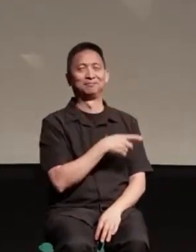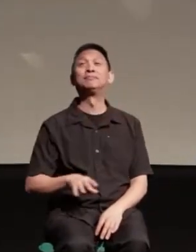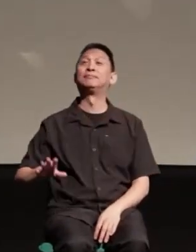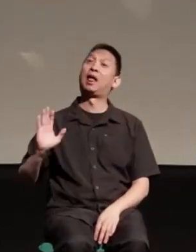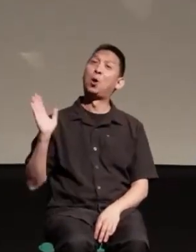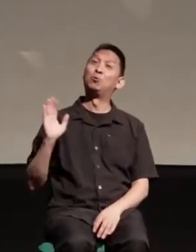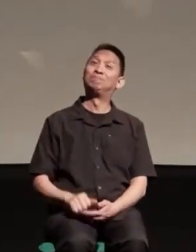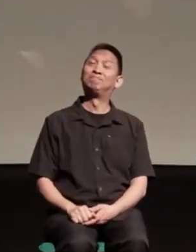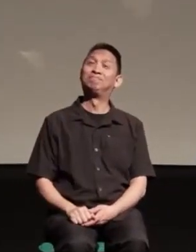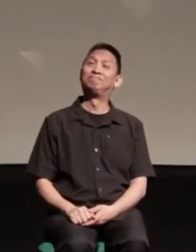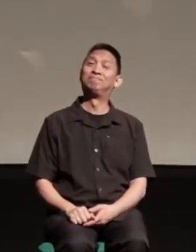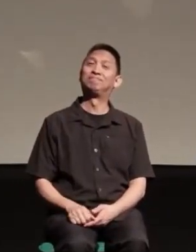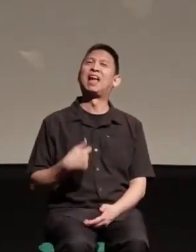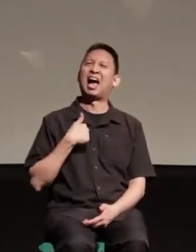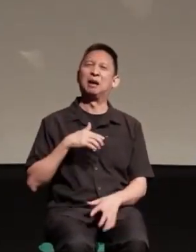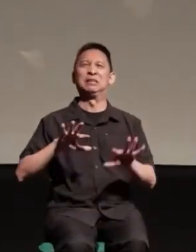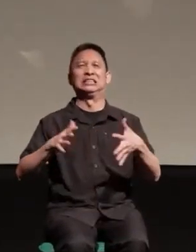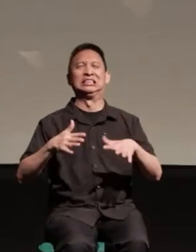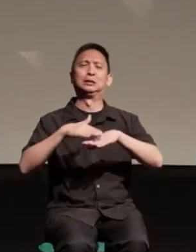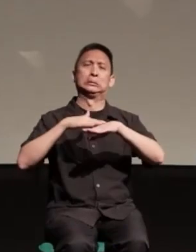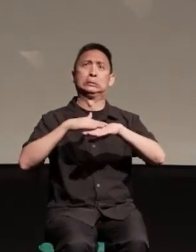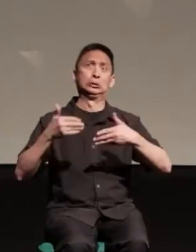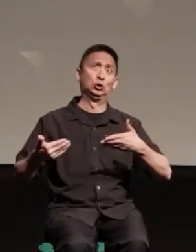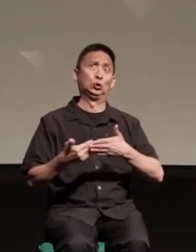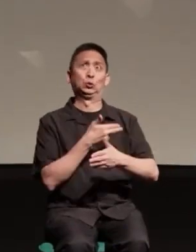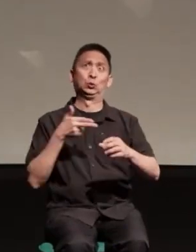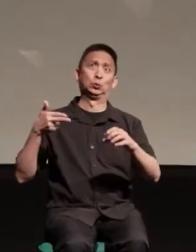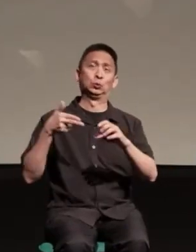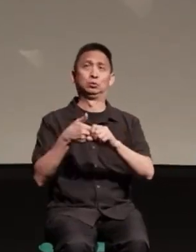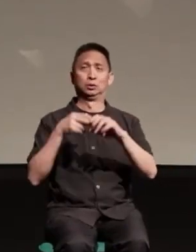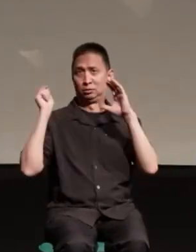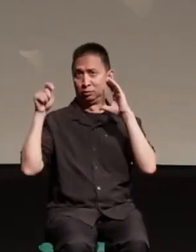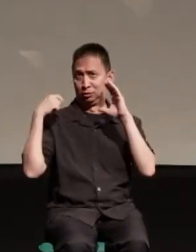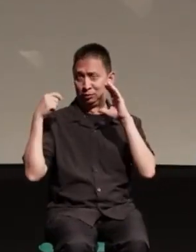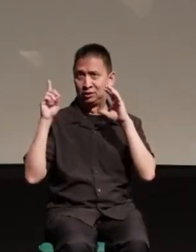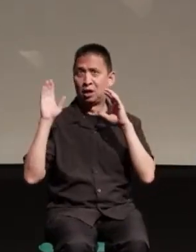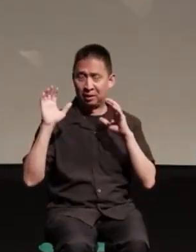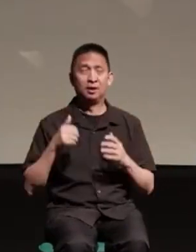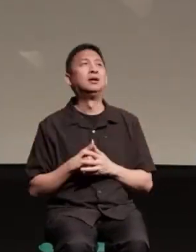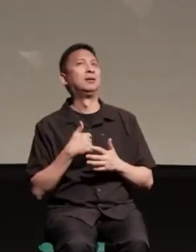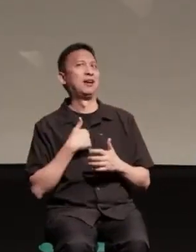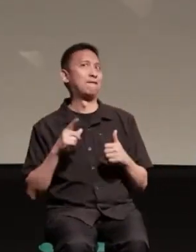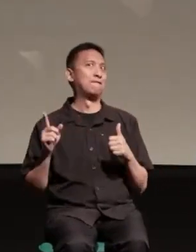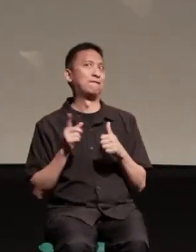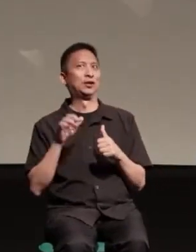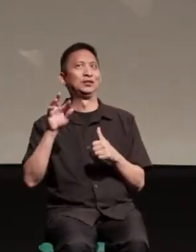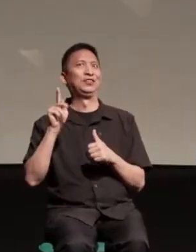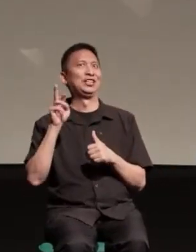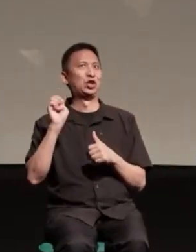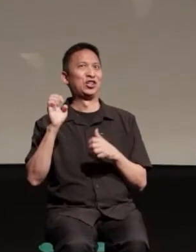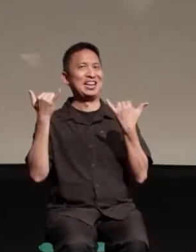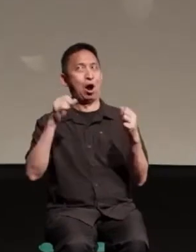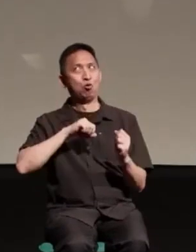Hi, I'm a fairly new documentary filmmaker, and I'm happy to say that I actually currently have my first feature documentary on PBS right